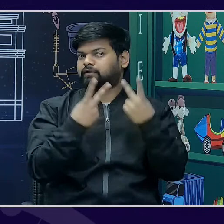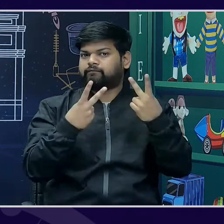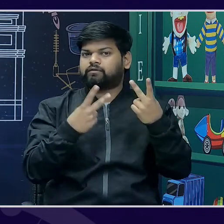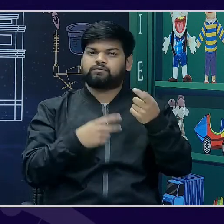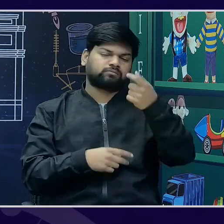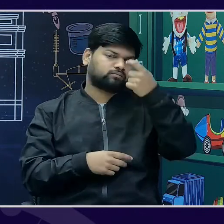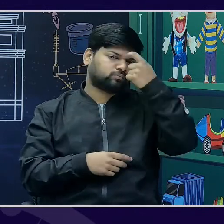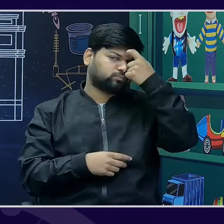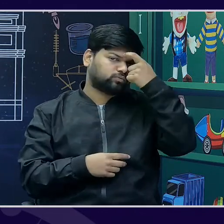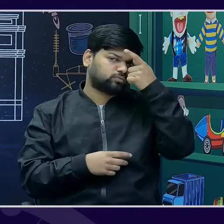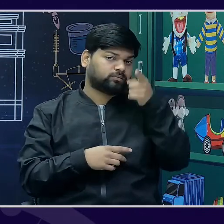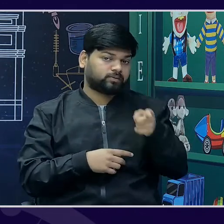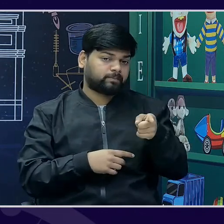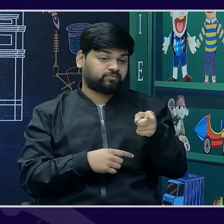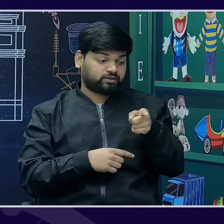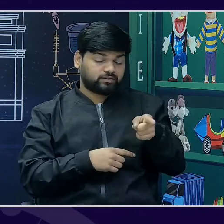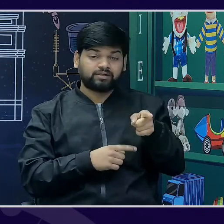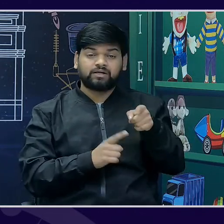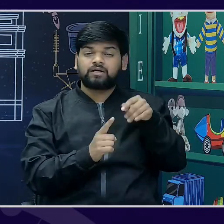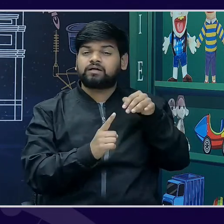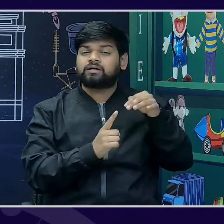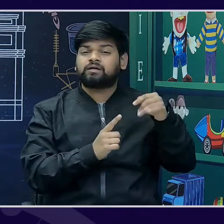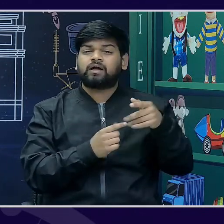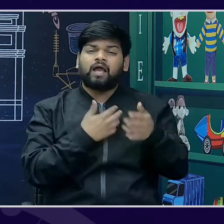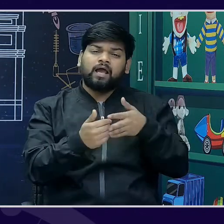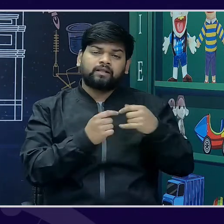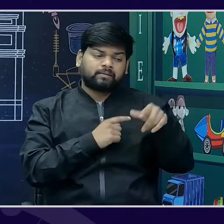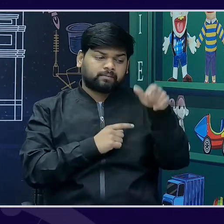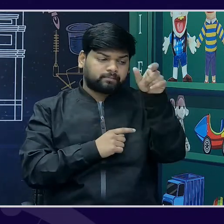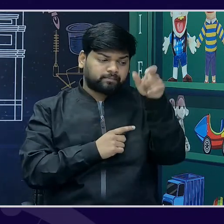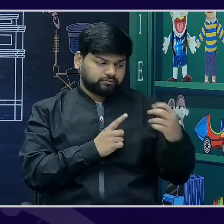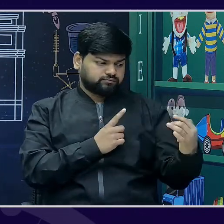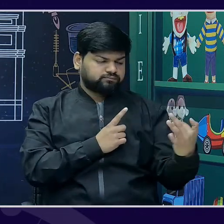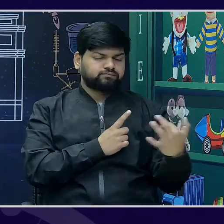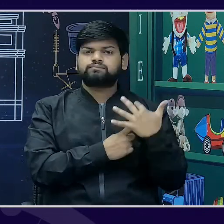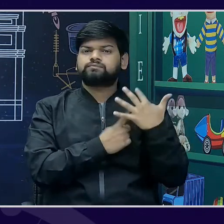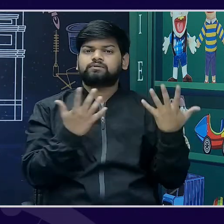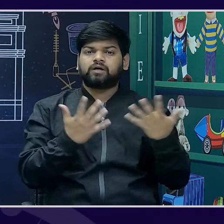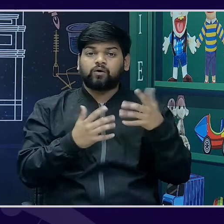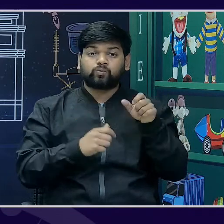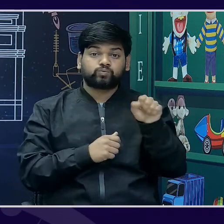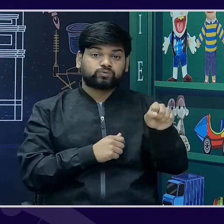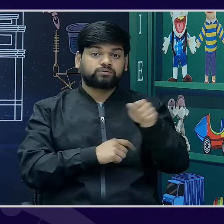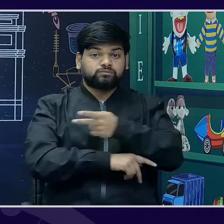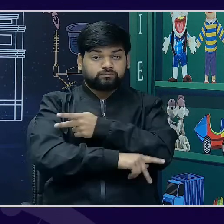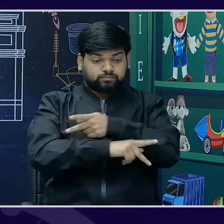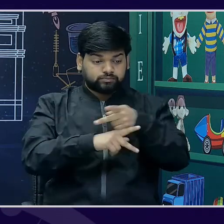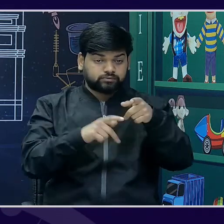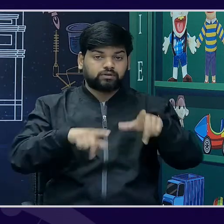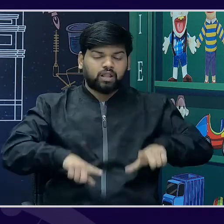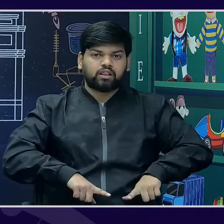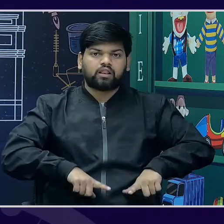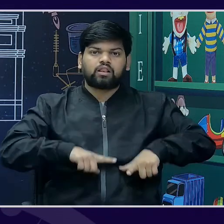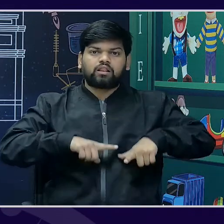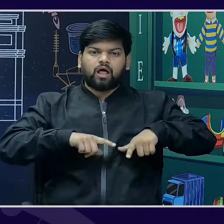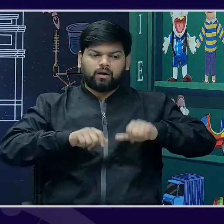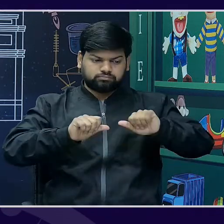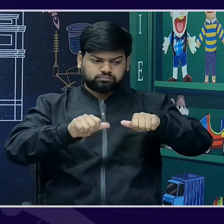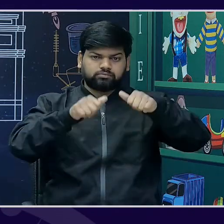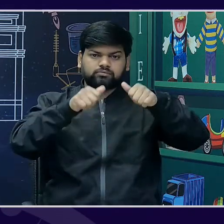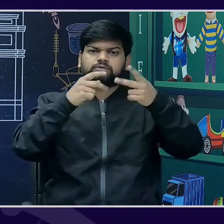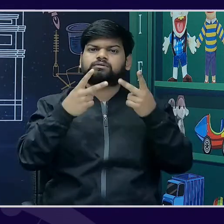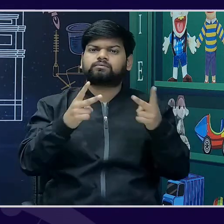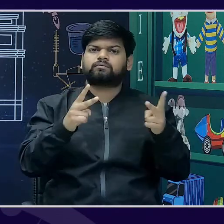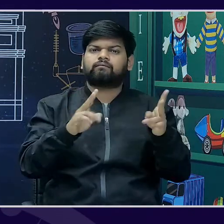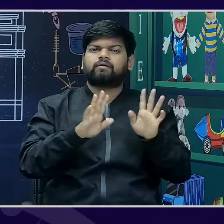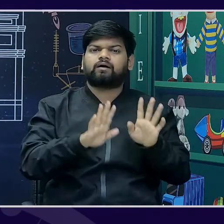personality, the growth, and your connectivity with the world. So at every age, every part of your life, hearing loss